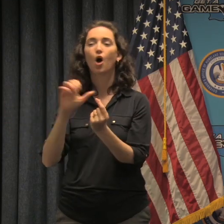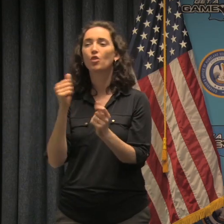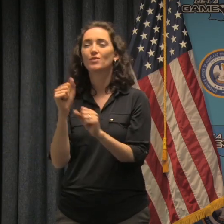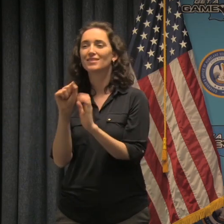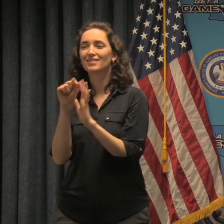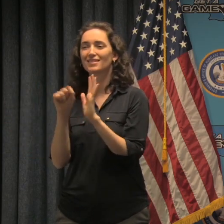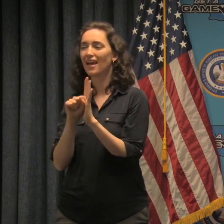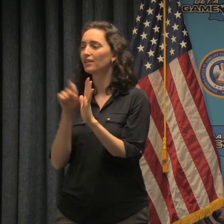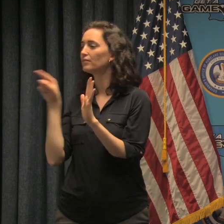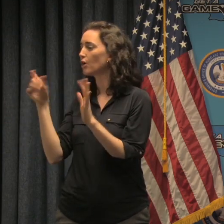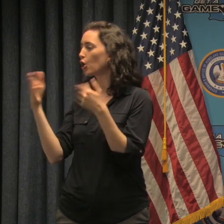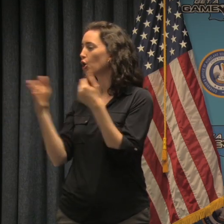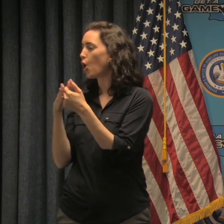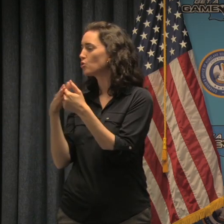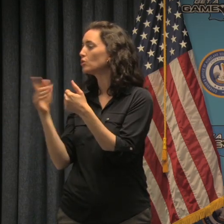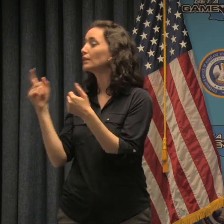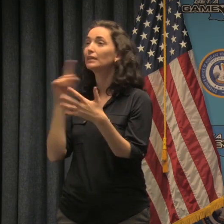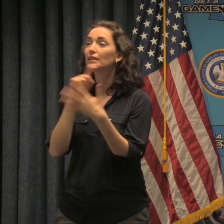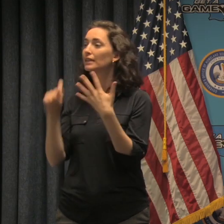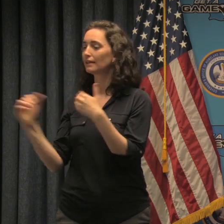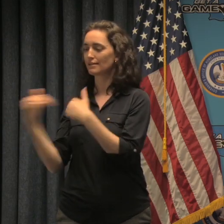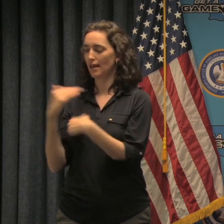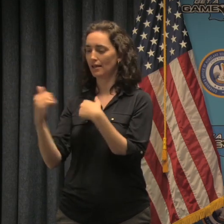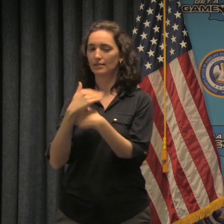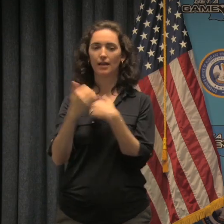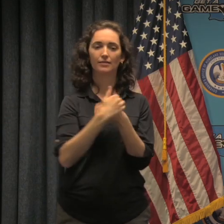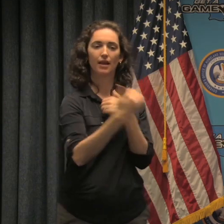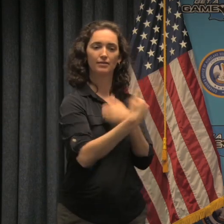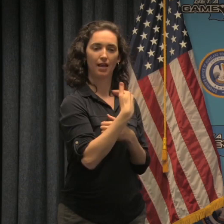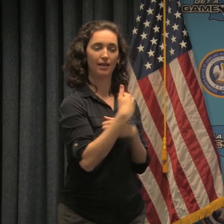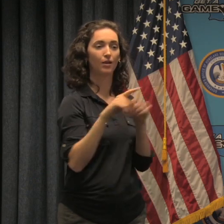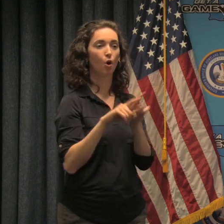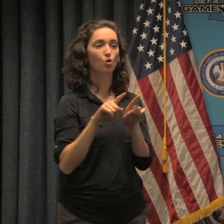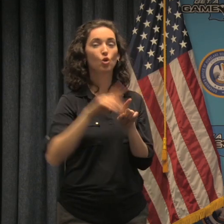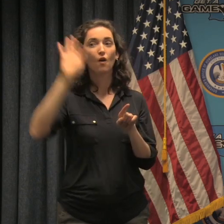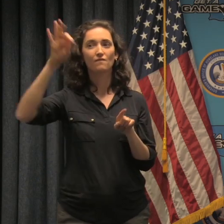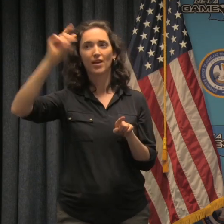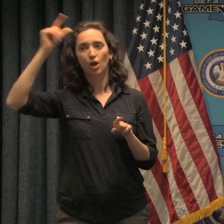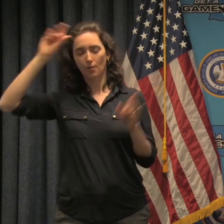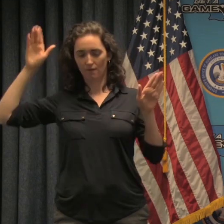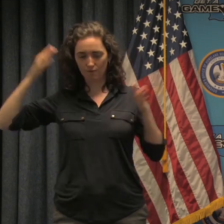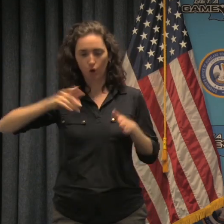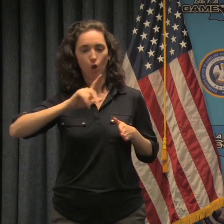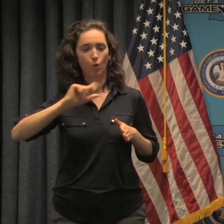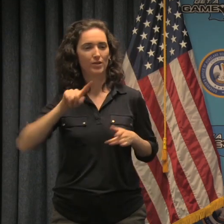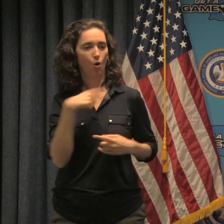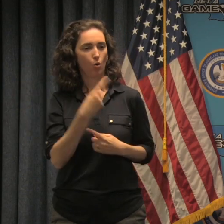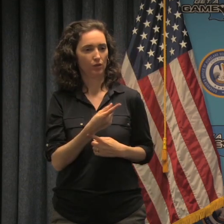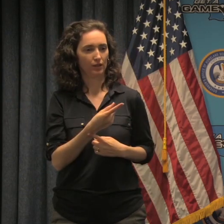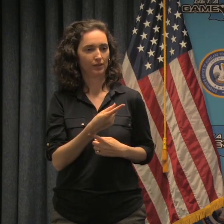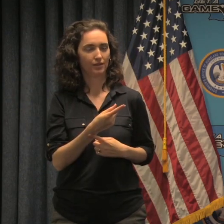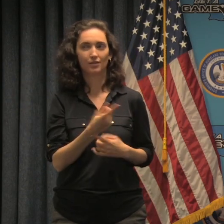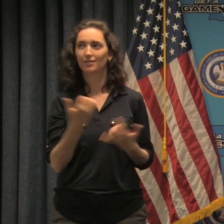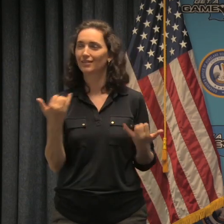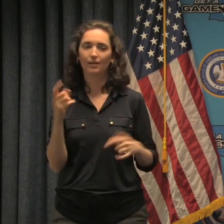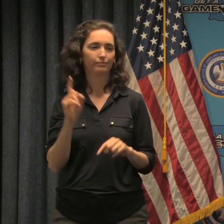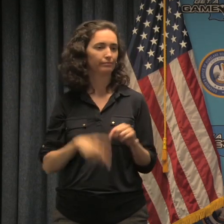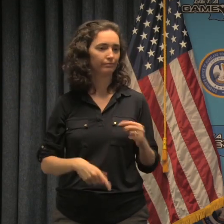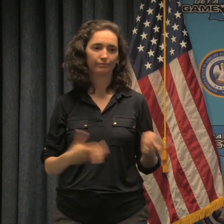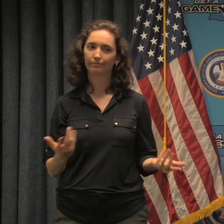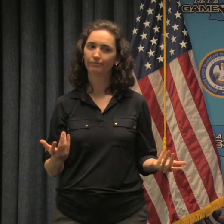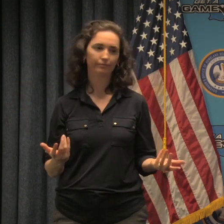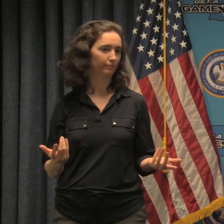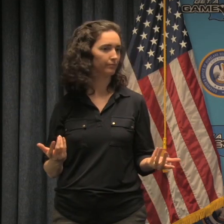who send things that you need, and the federal government is focused squarely on Louisiana. That's just not able to happen right